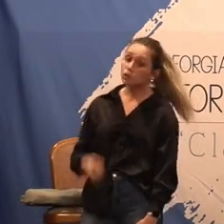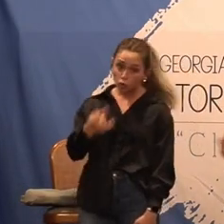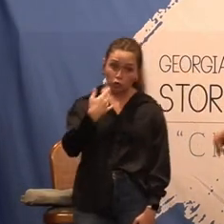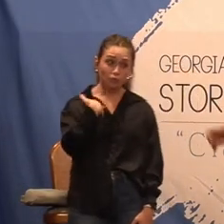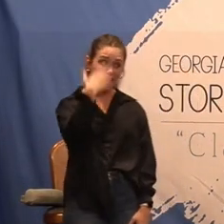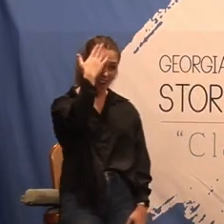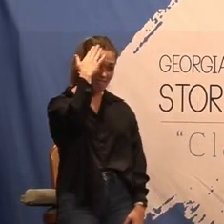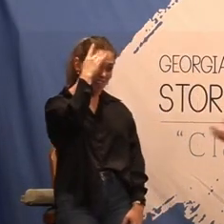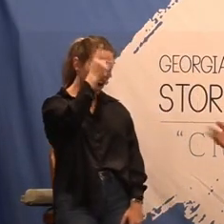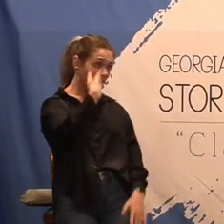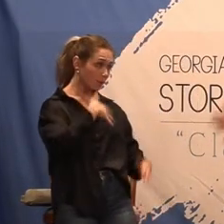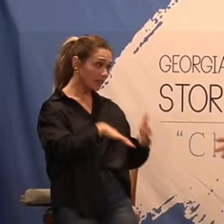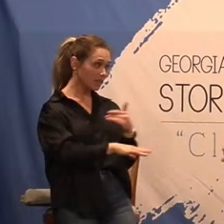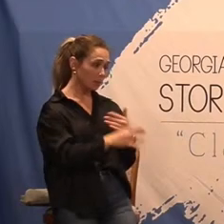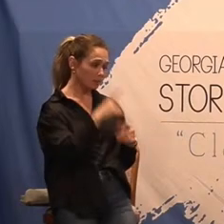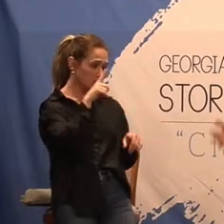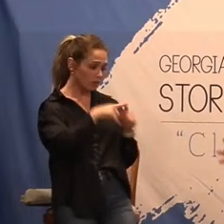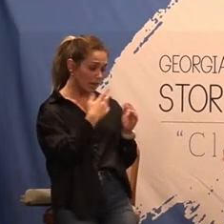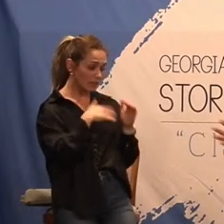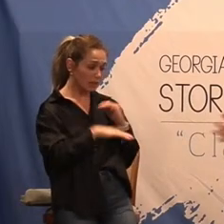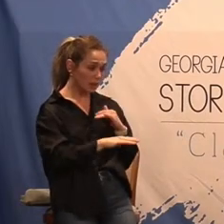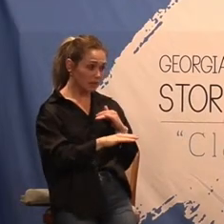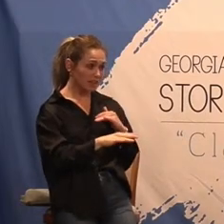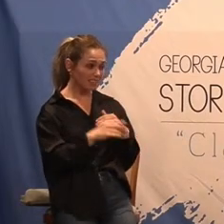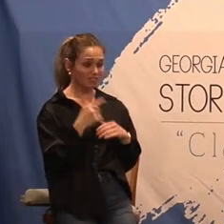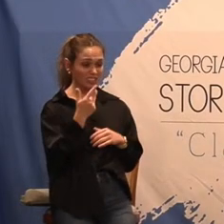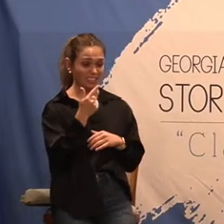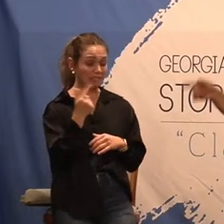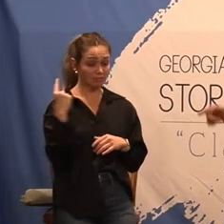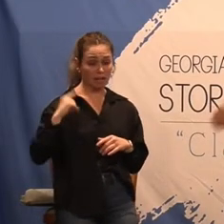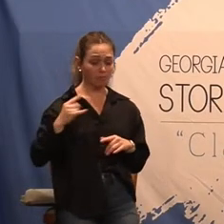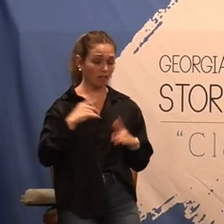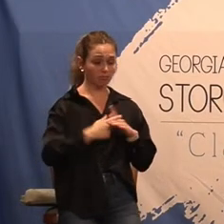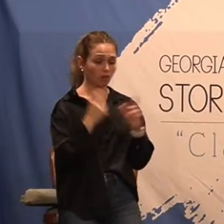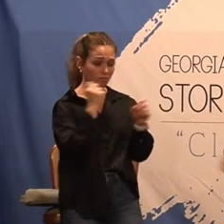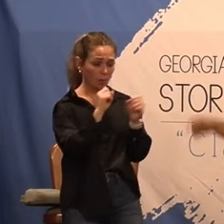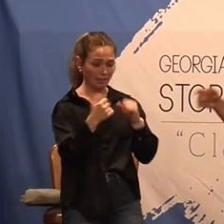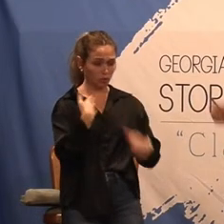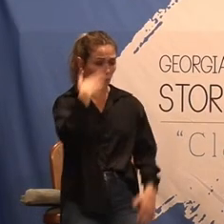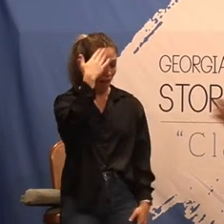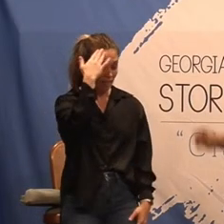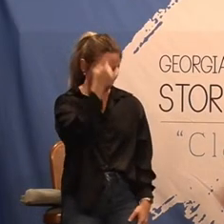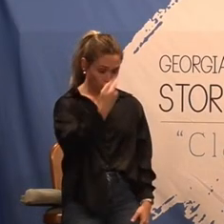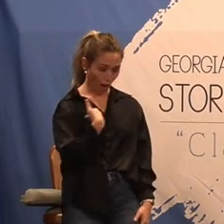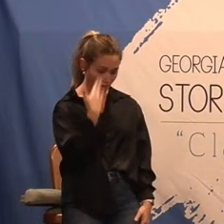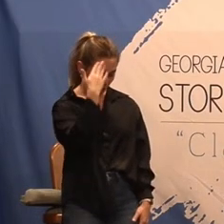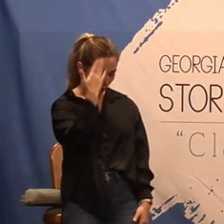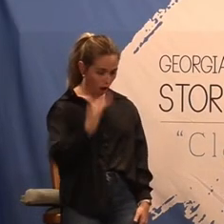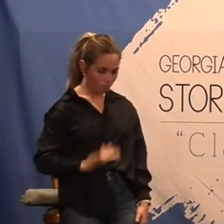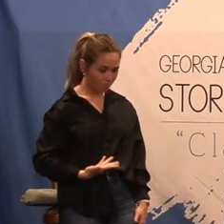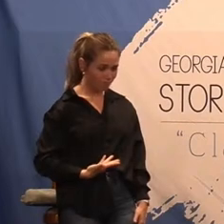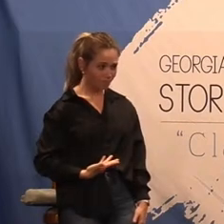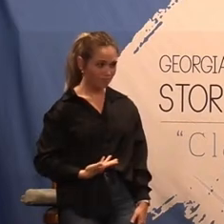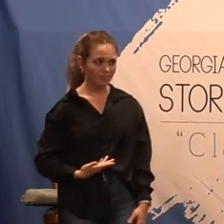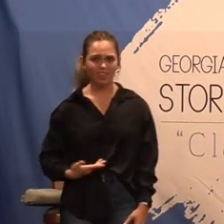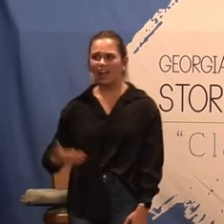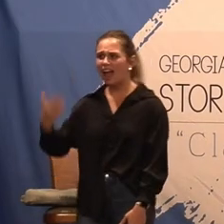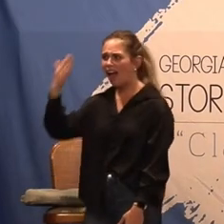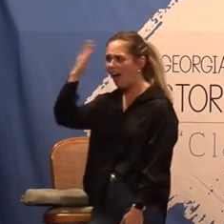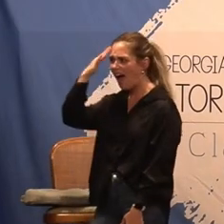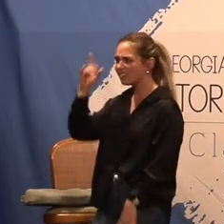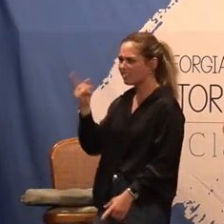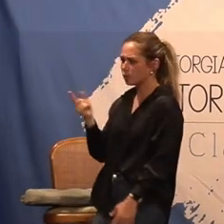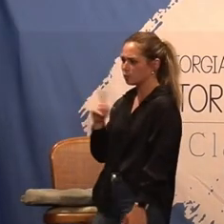wearing a hat, you cannot wear here because you cannot come in because gangbangers start fights because they wear hats, and you're wearing a hat, you cannot. I'm like, this has nothing to do